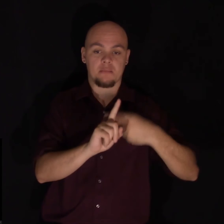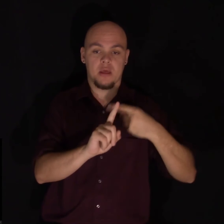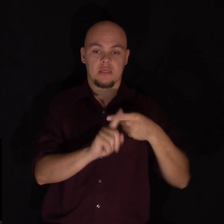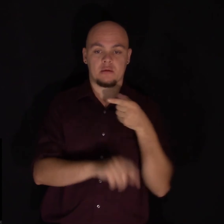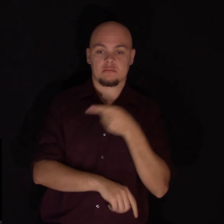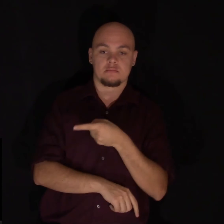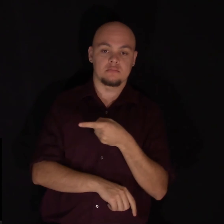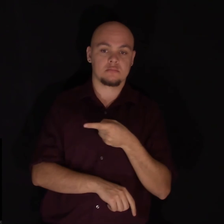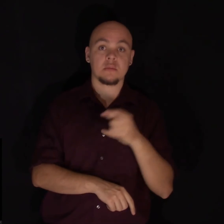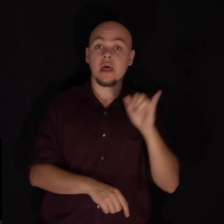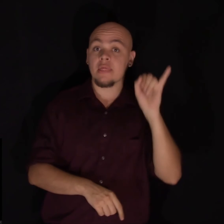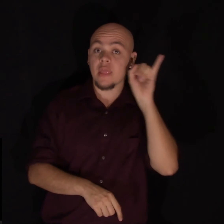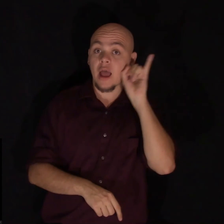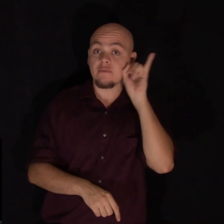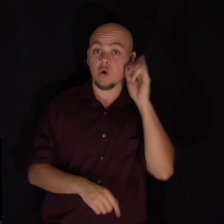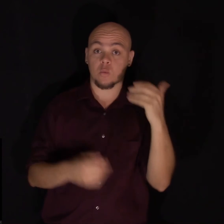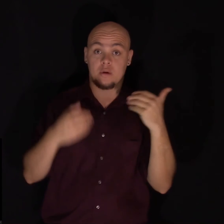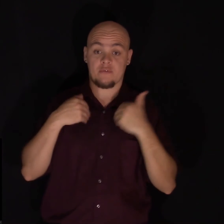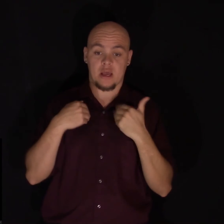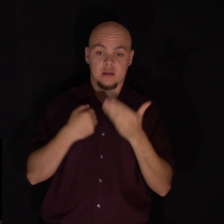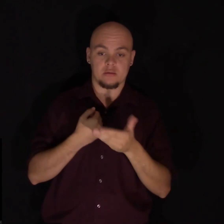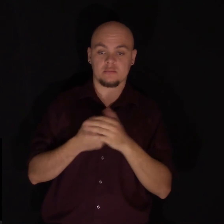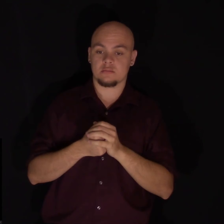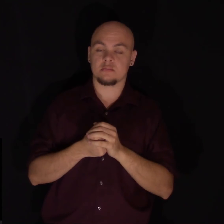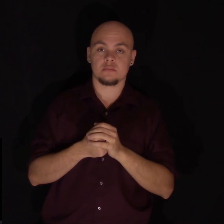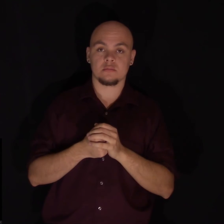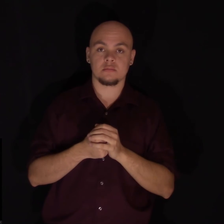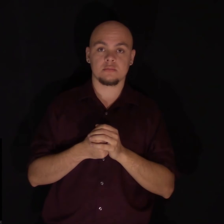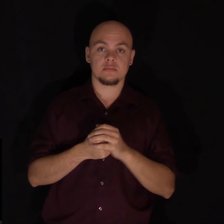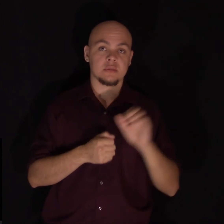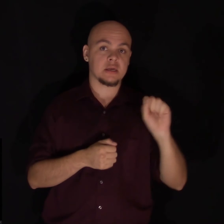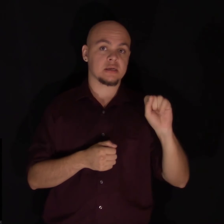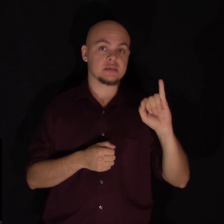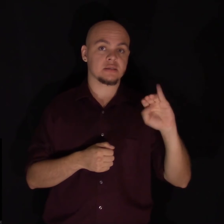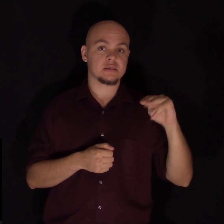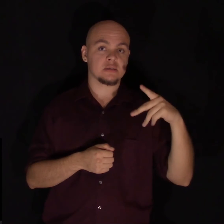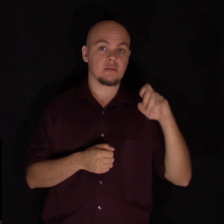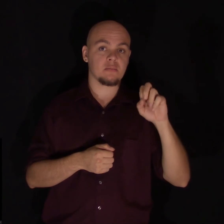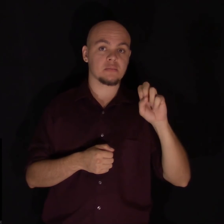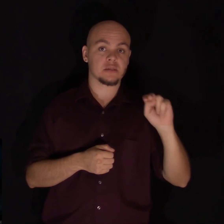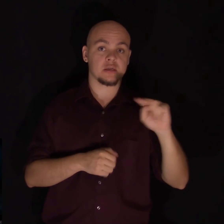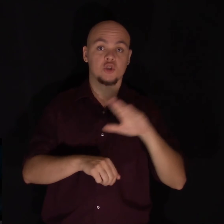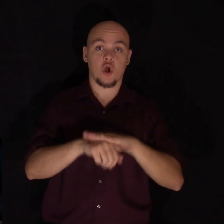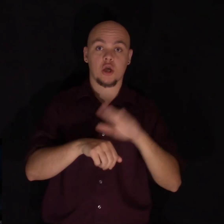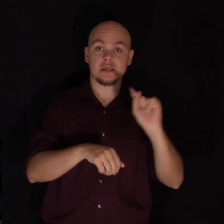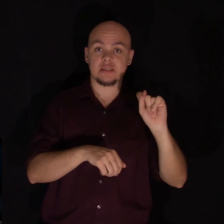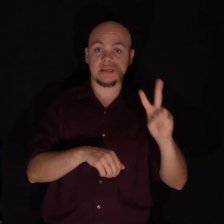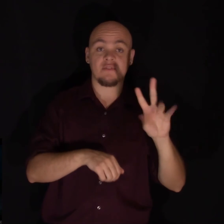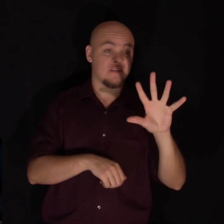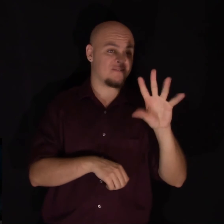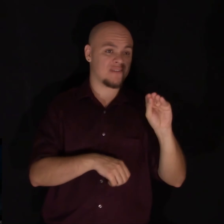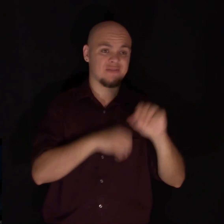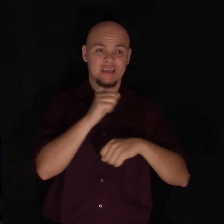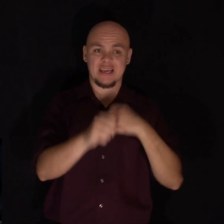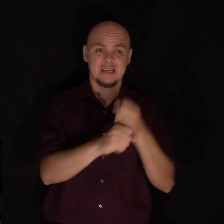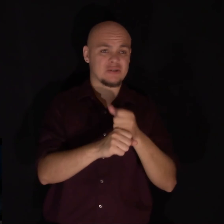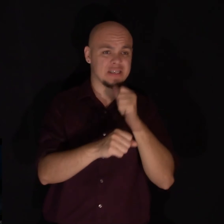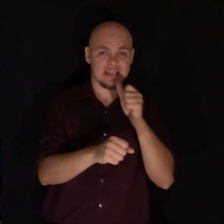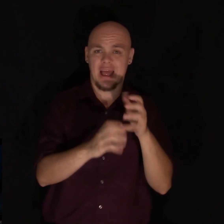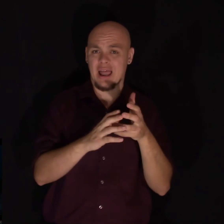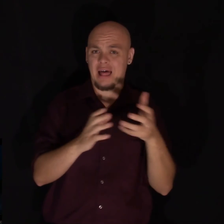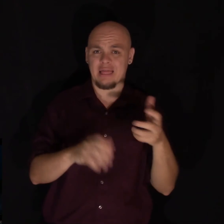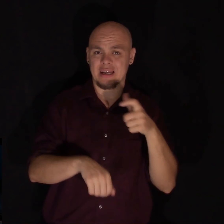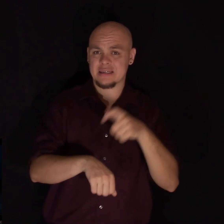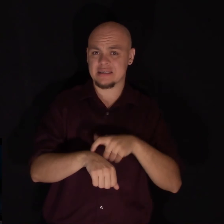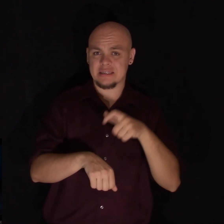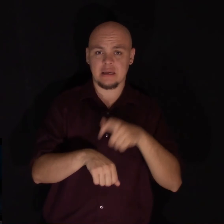long we've had the iPhone. This is how long The Simpsons has been on television. 50 years is not that much time to